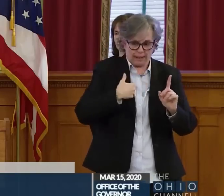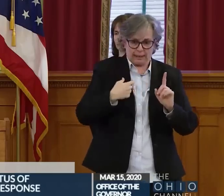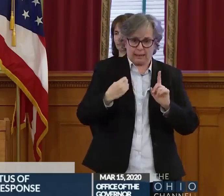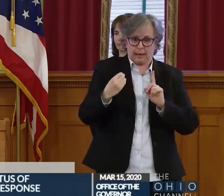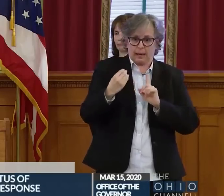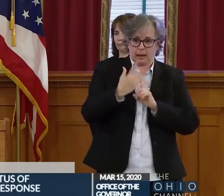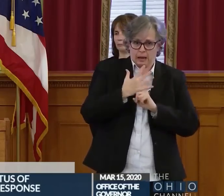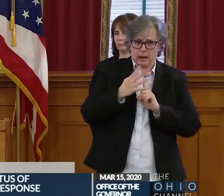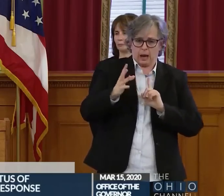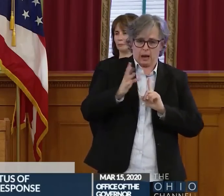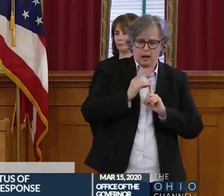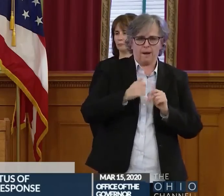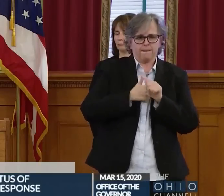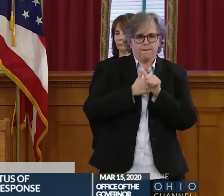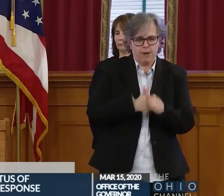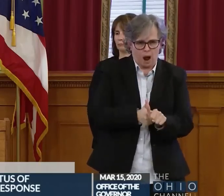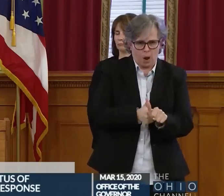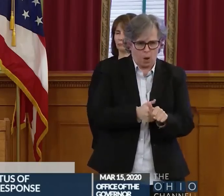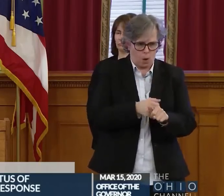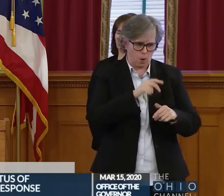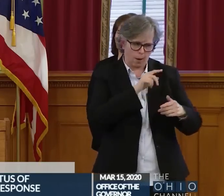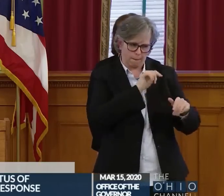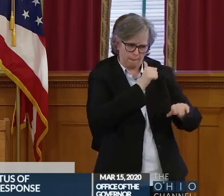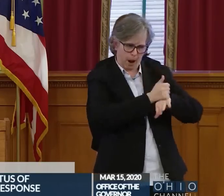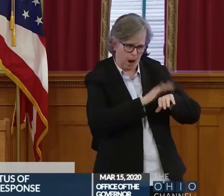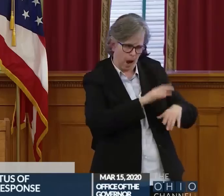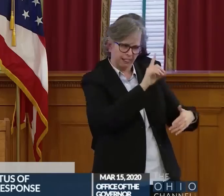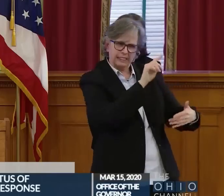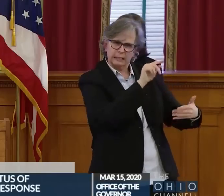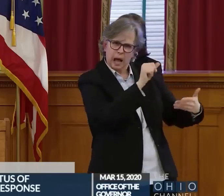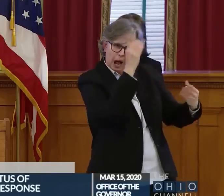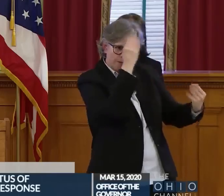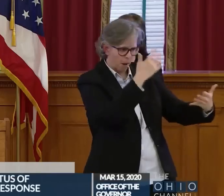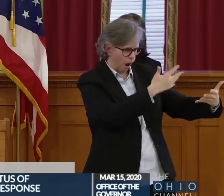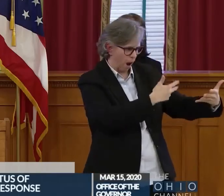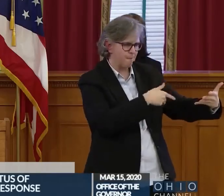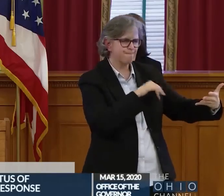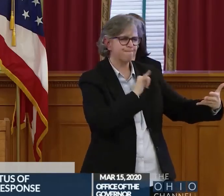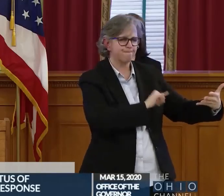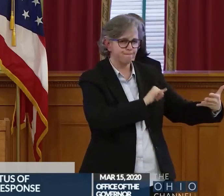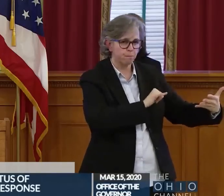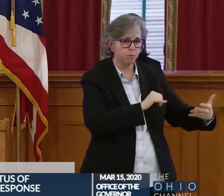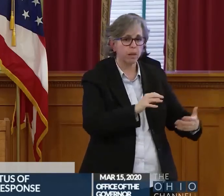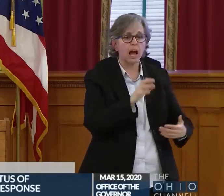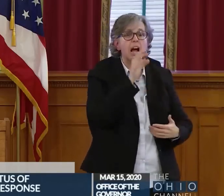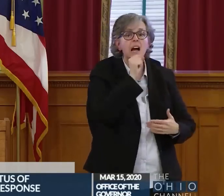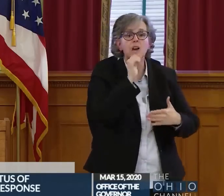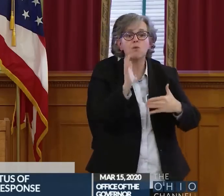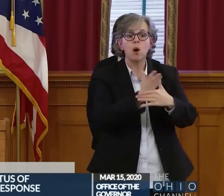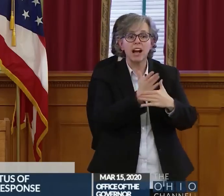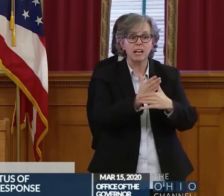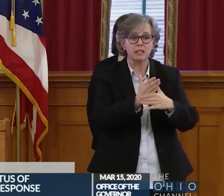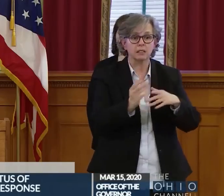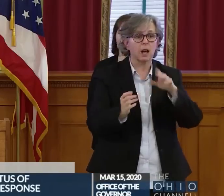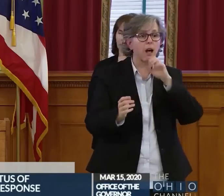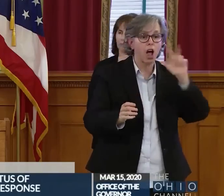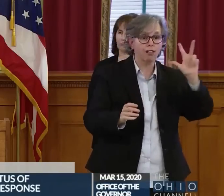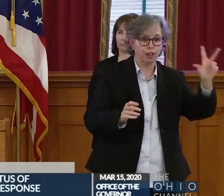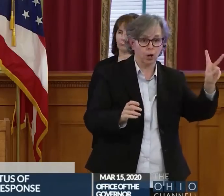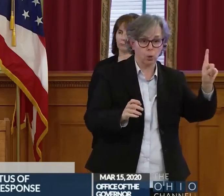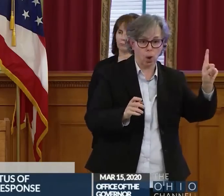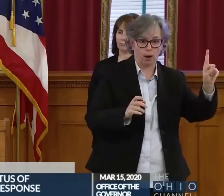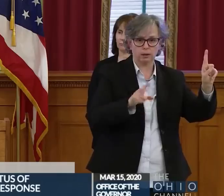increasingly showing that our age ranges, 31 years of age to 86 years of age, with a